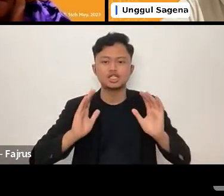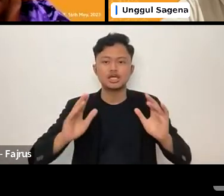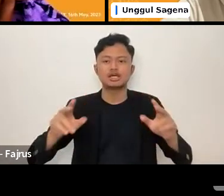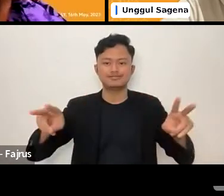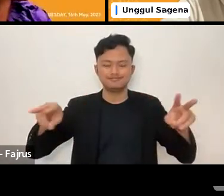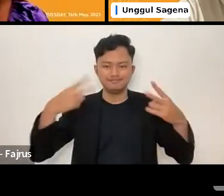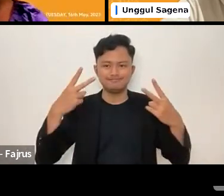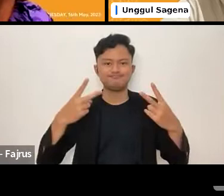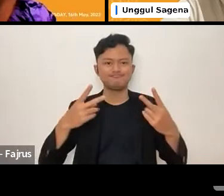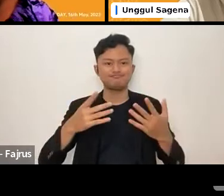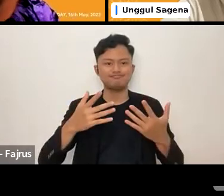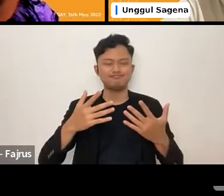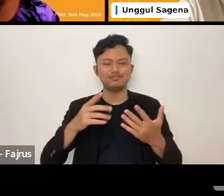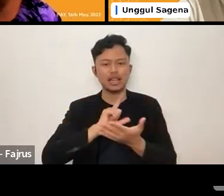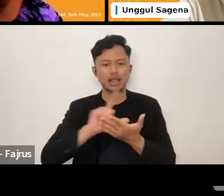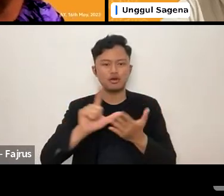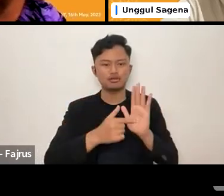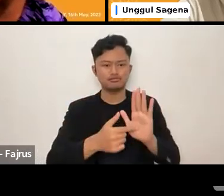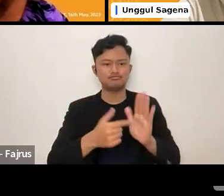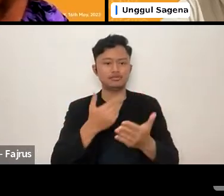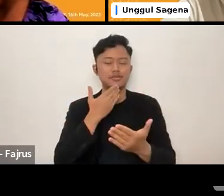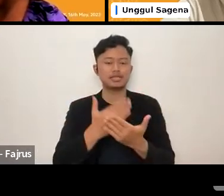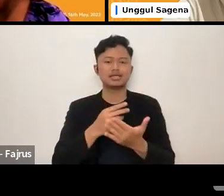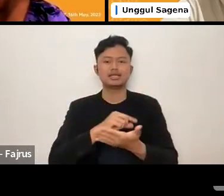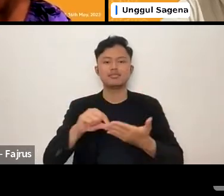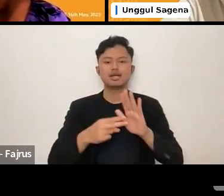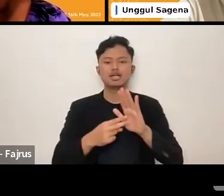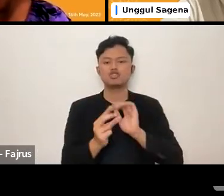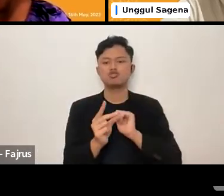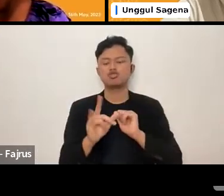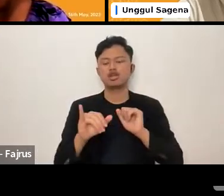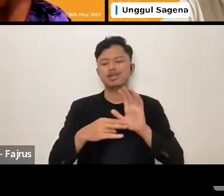the reports launch today. My name is Narina Safitri. Thank you so much for watching. Thank you so much for joining.